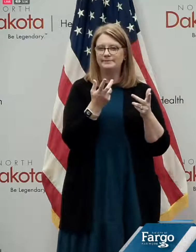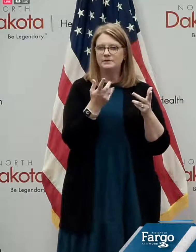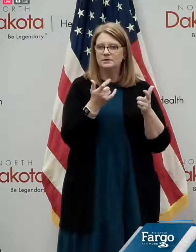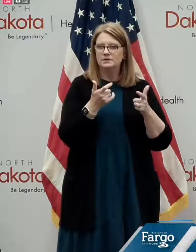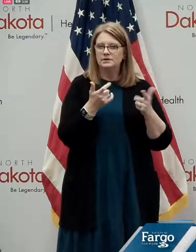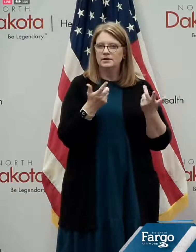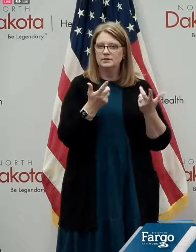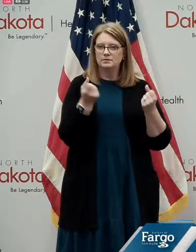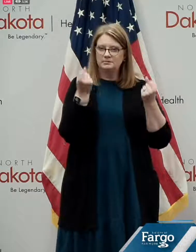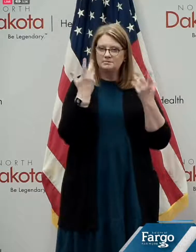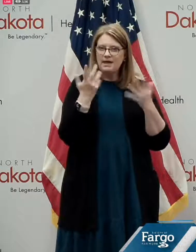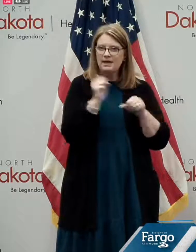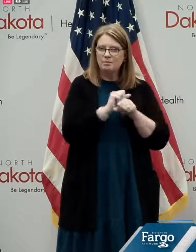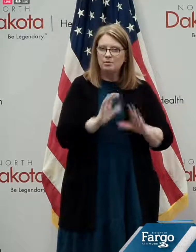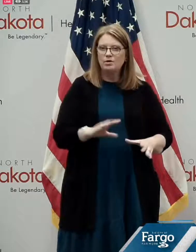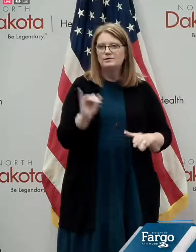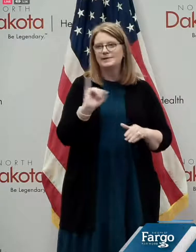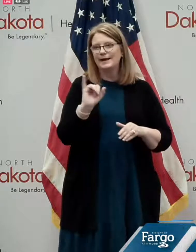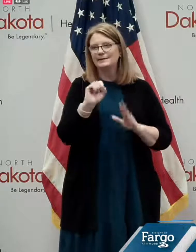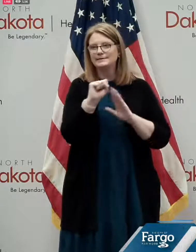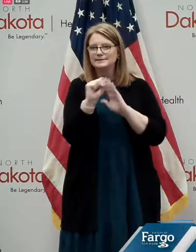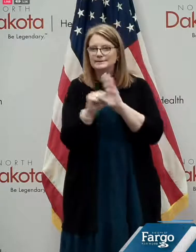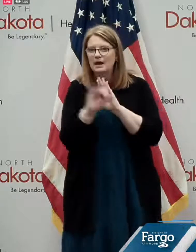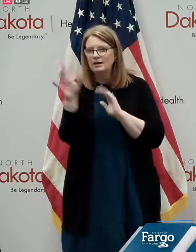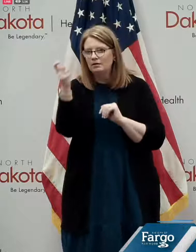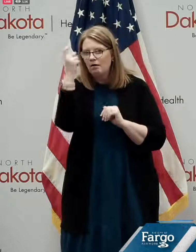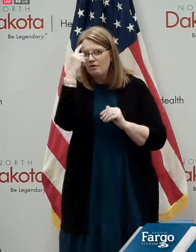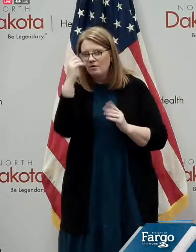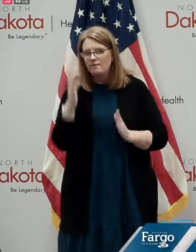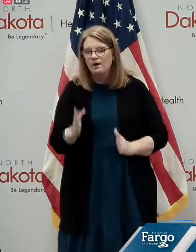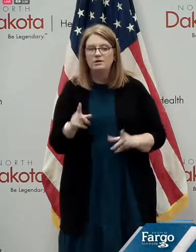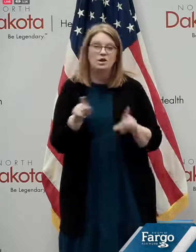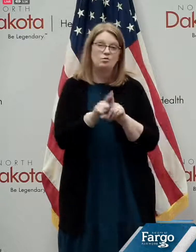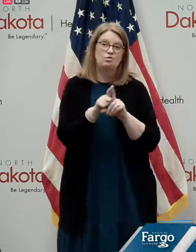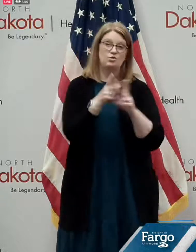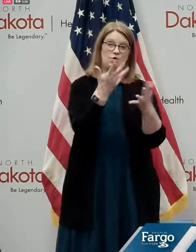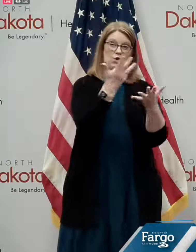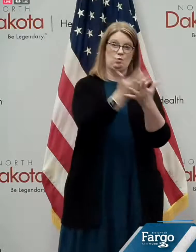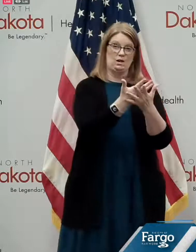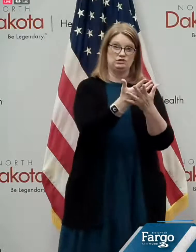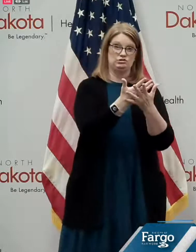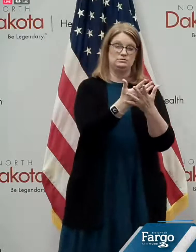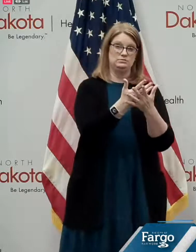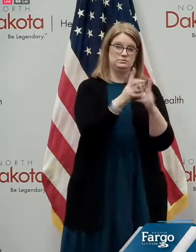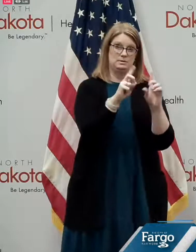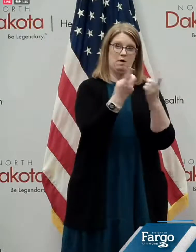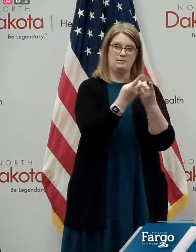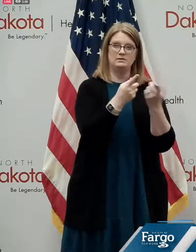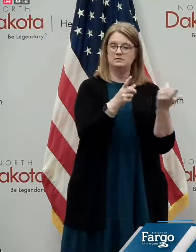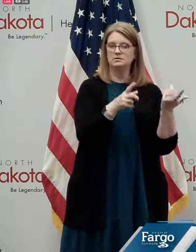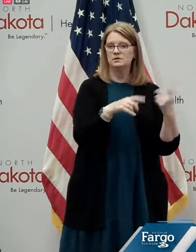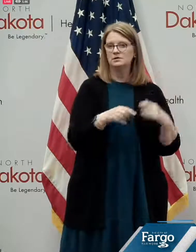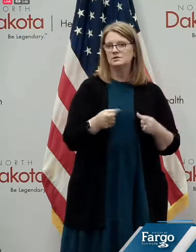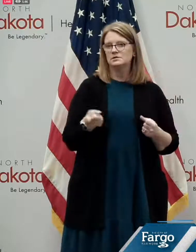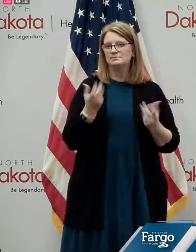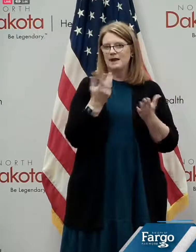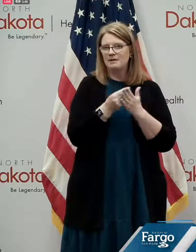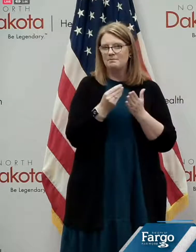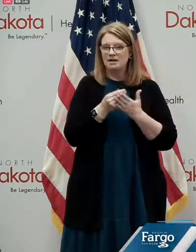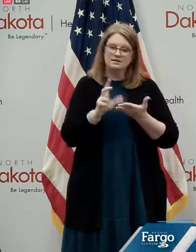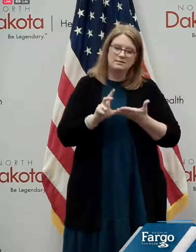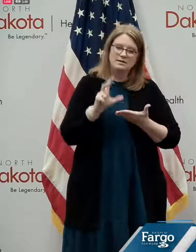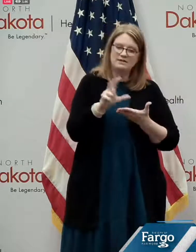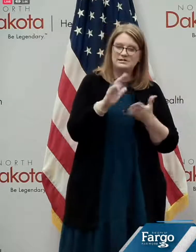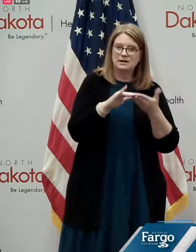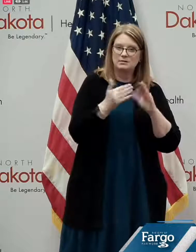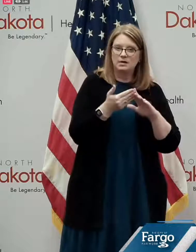Bismarck include state government and the correction system here. And so again, there's already been a lot of dollars that have been invested in this community, but